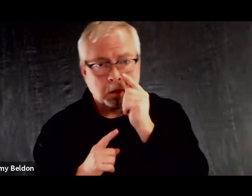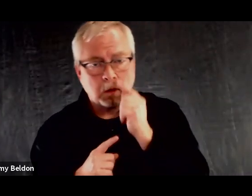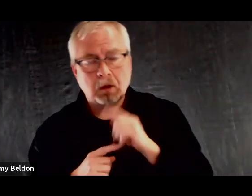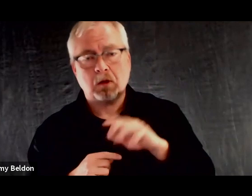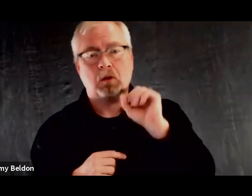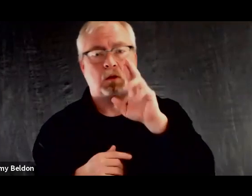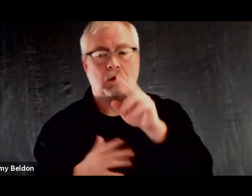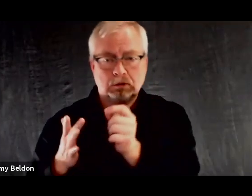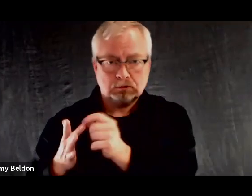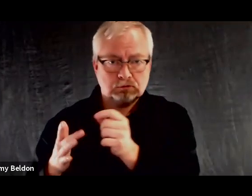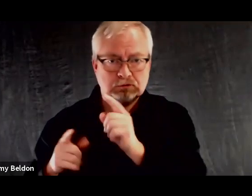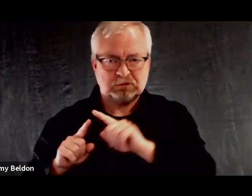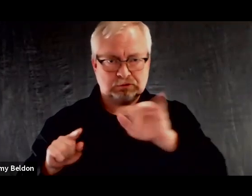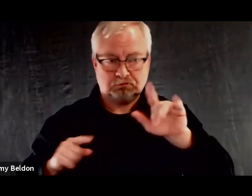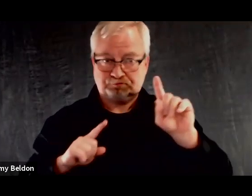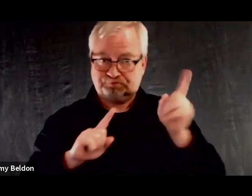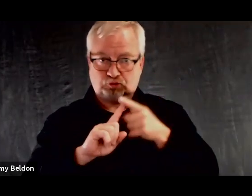Yep.